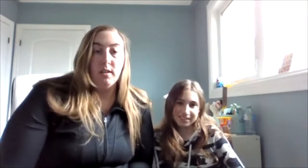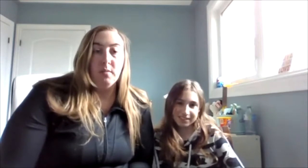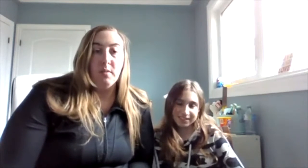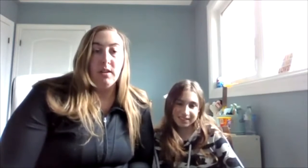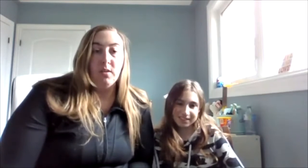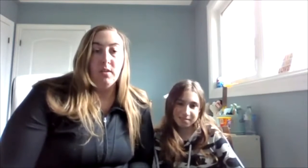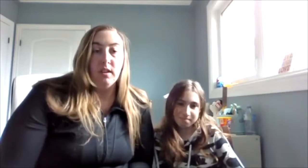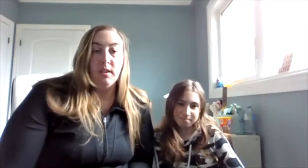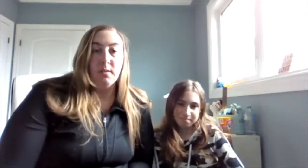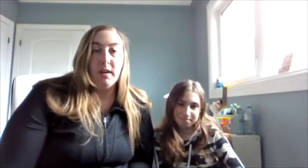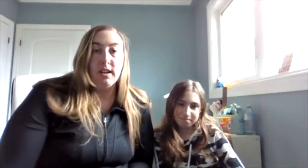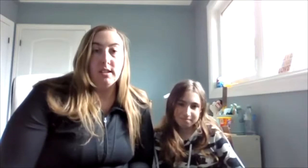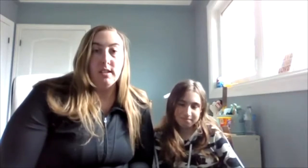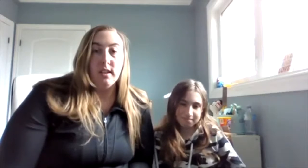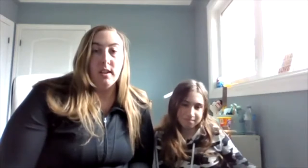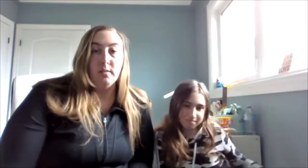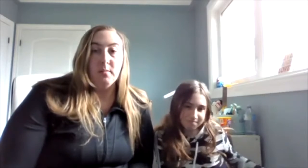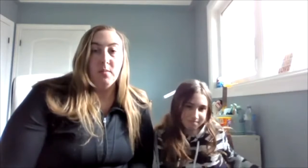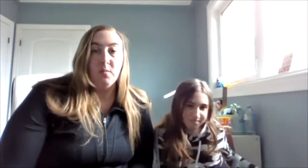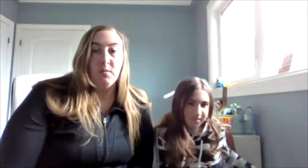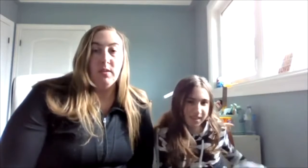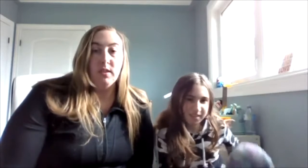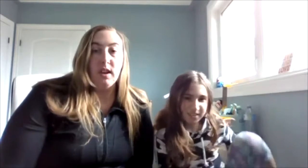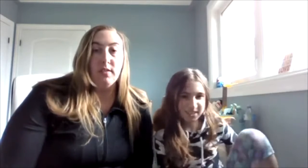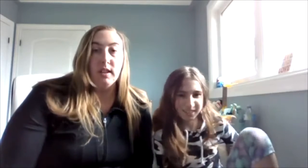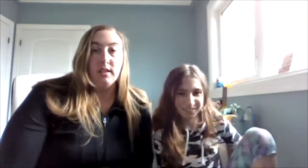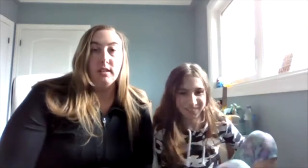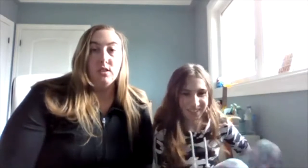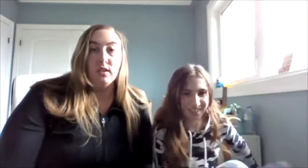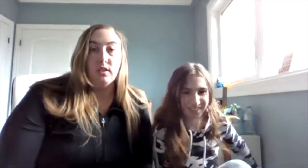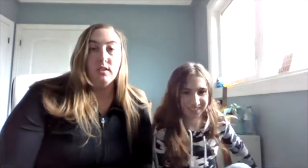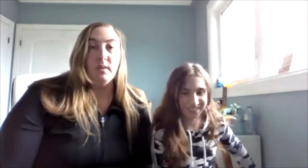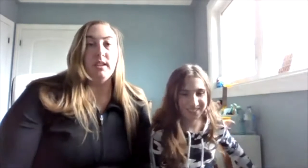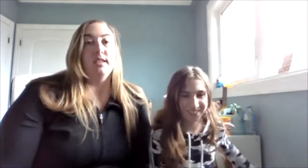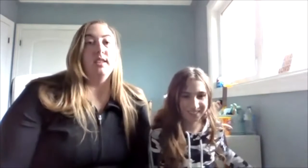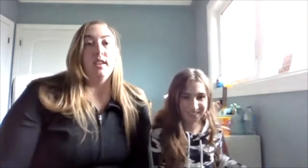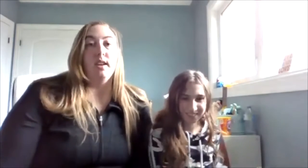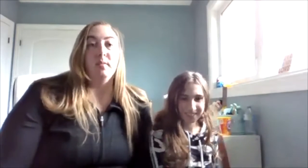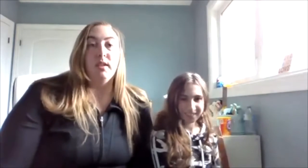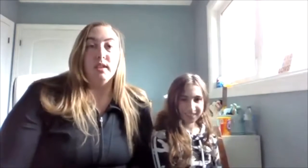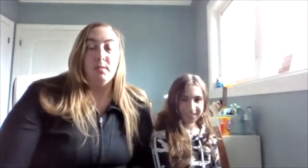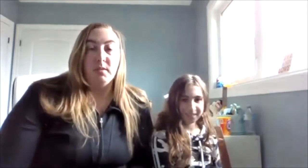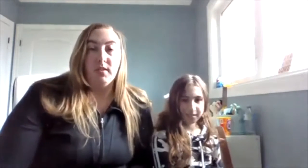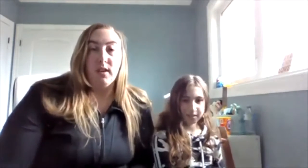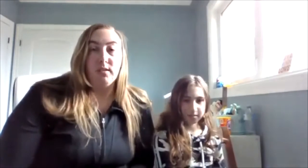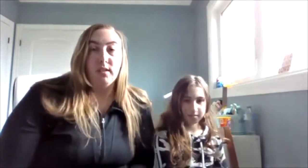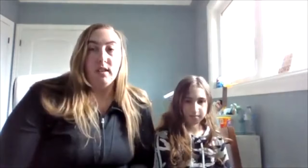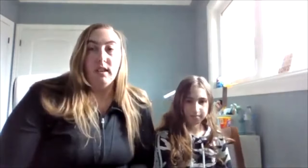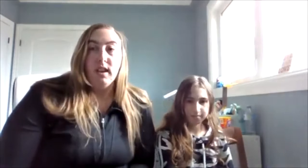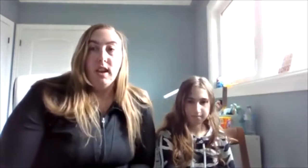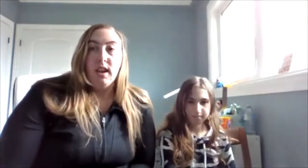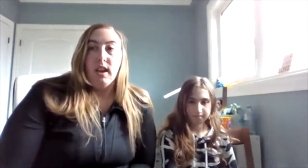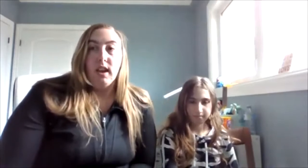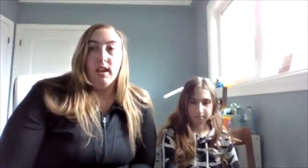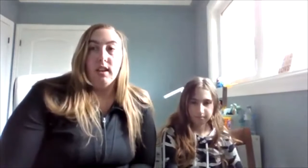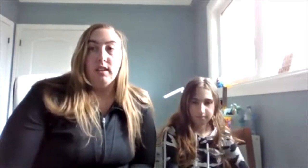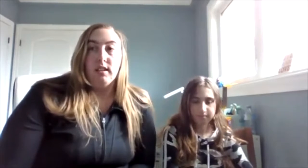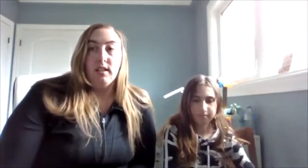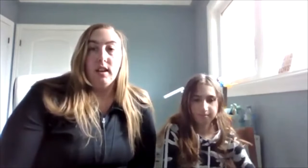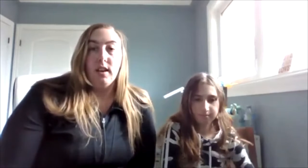I know in the past when I've signed it in church, Meg has encouraged people to follow along, and